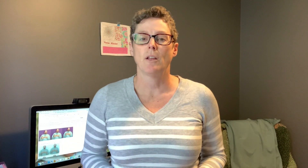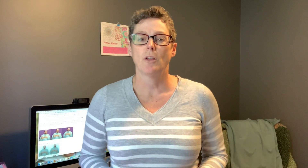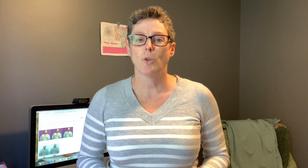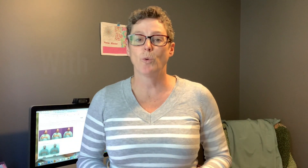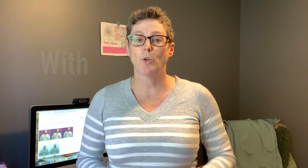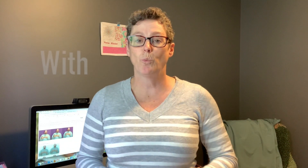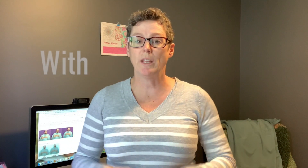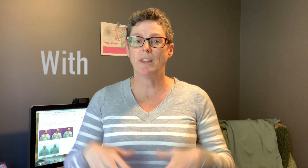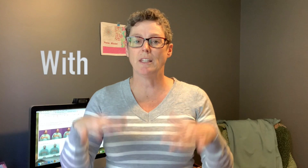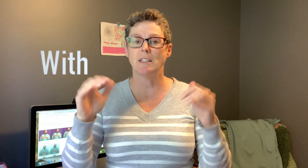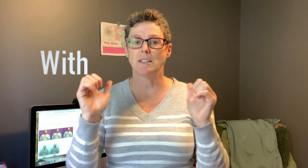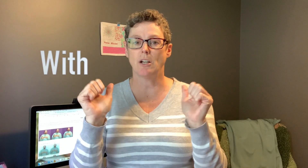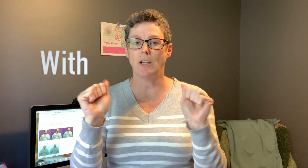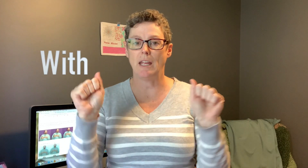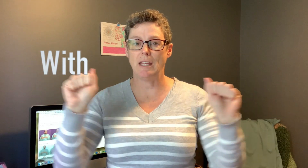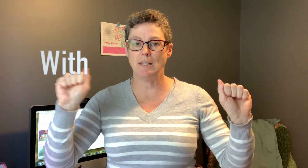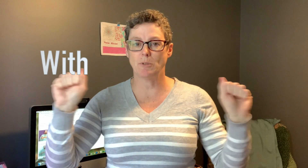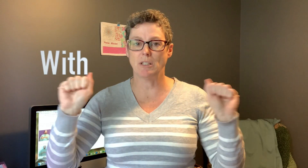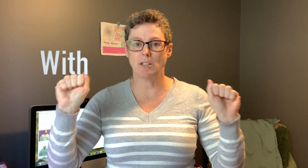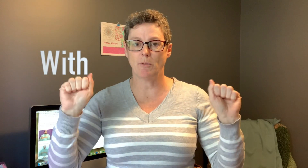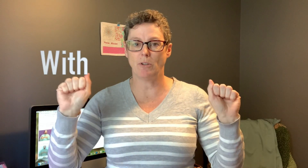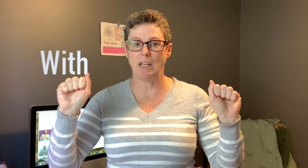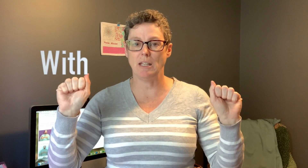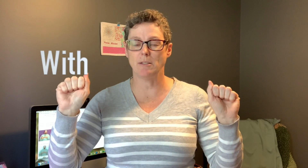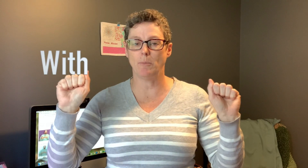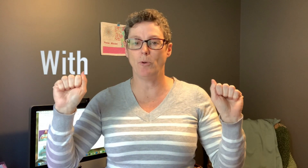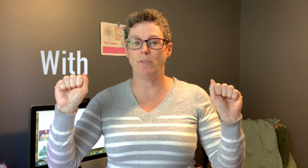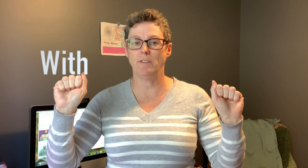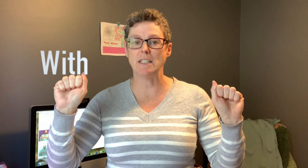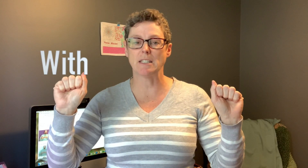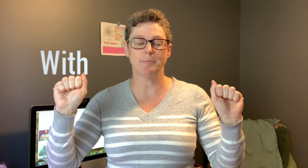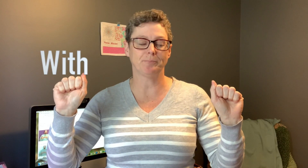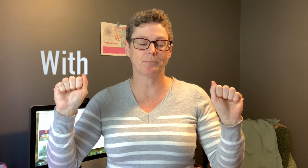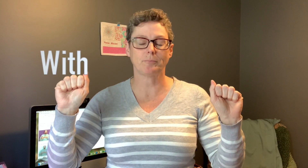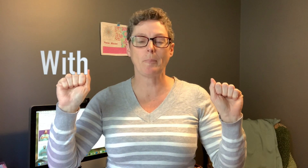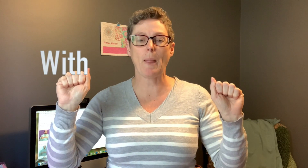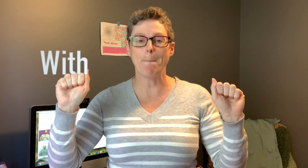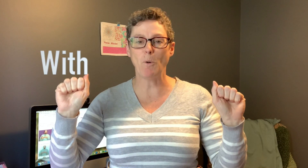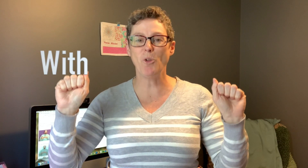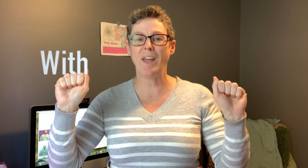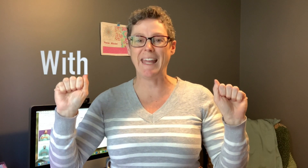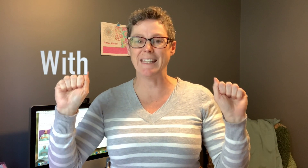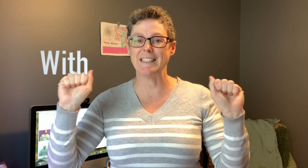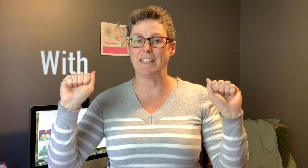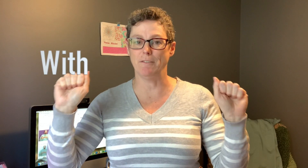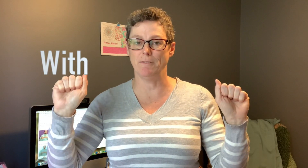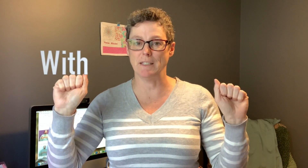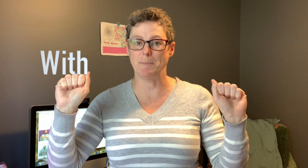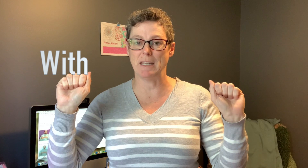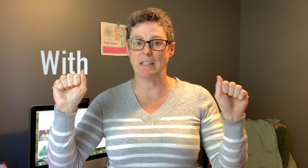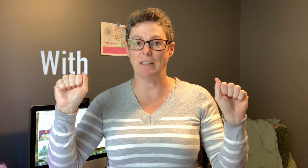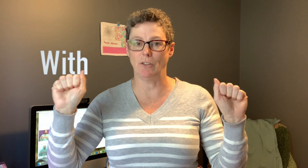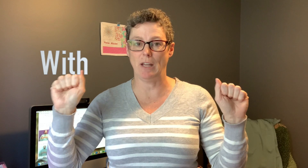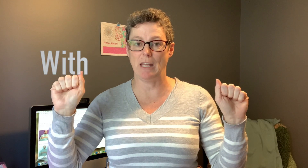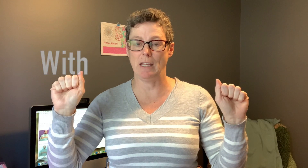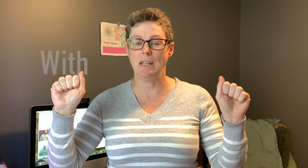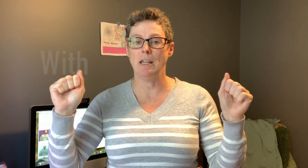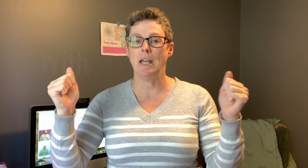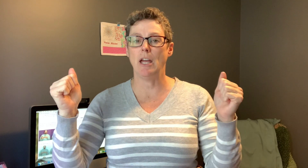The word with is our A's. We're going to start with our A's, are both fists. Both hands in a fist making the letter A, and you